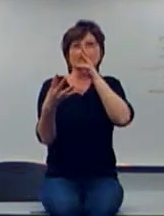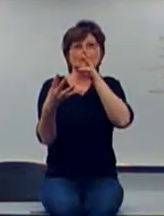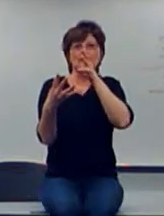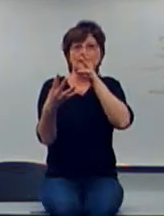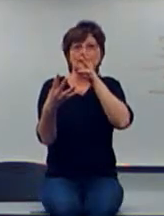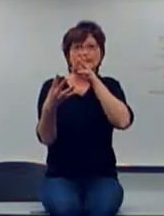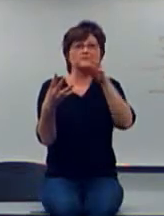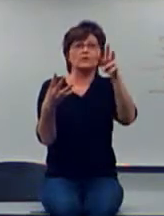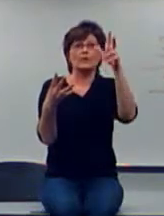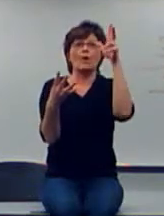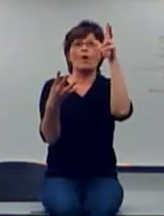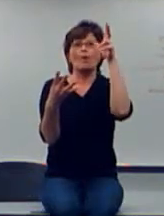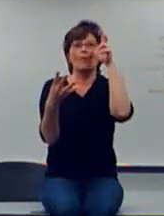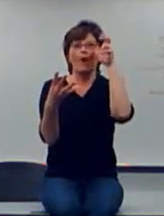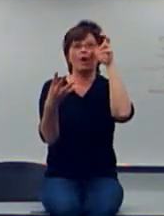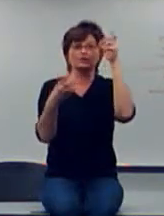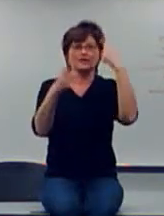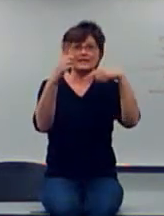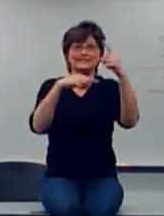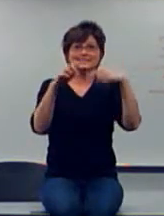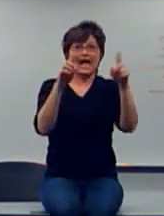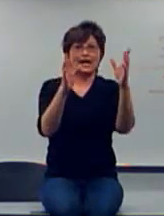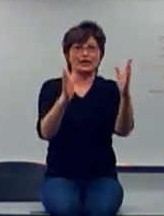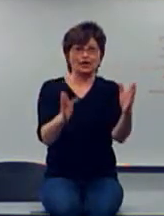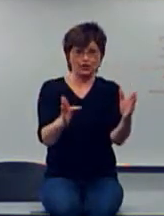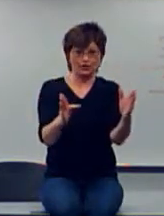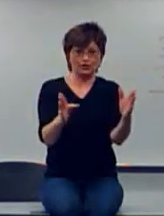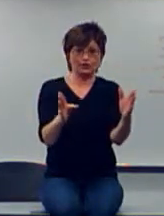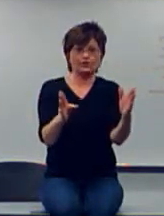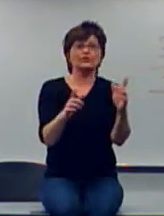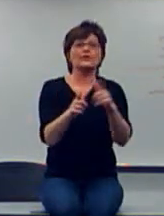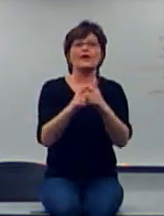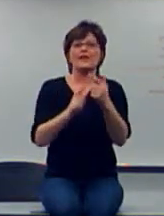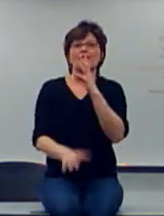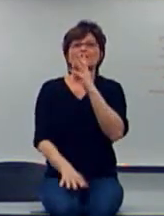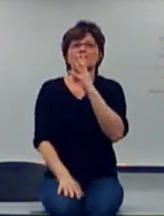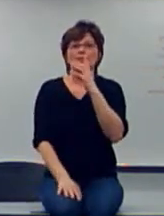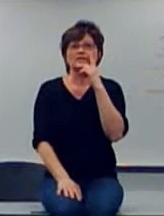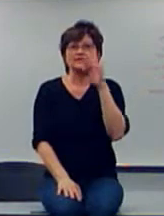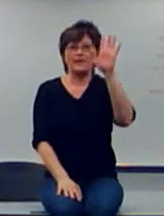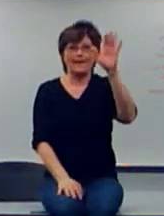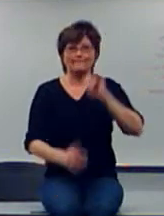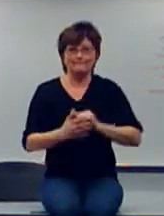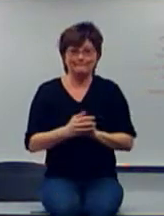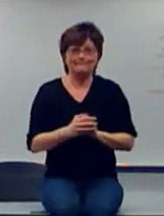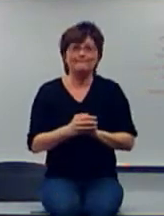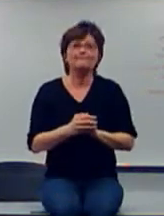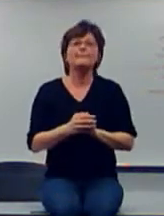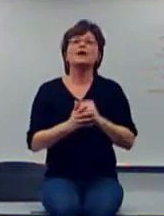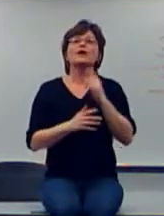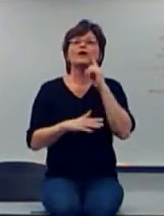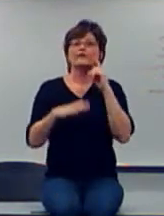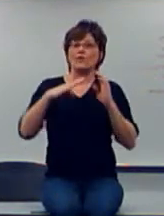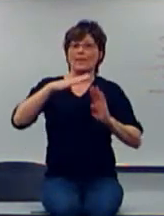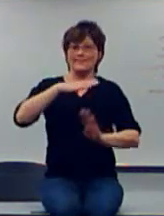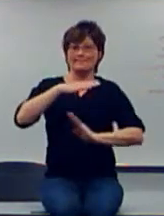The third part is voicing. So you watch a signer, and then you voice for them.